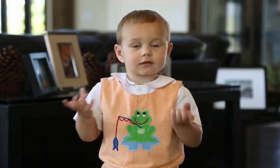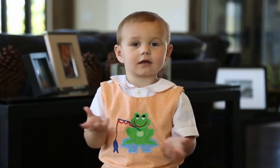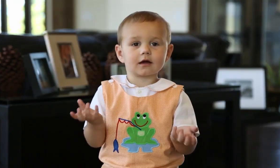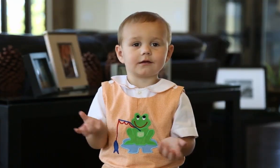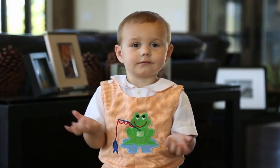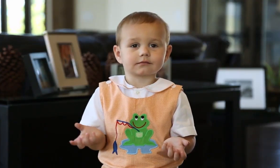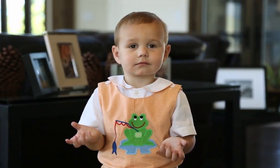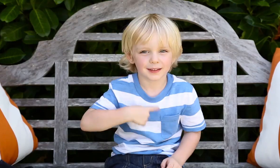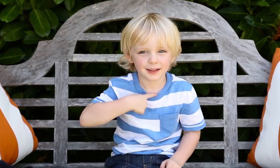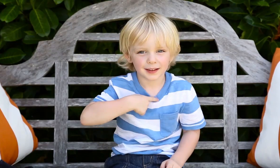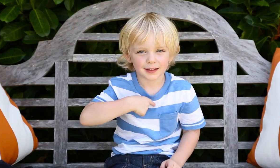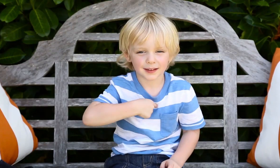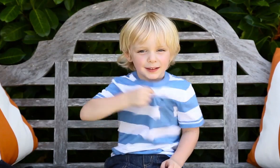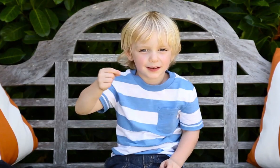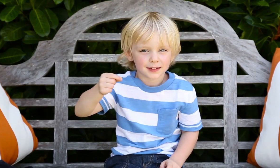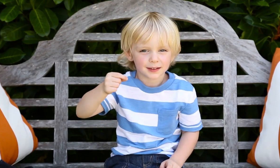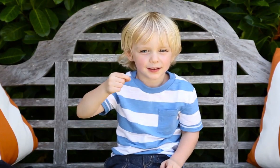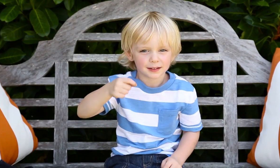I want. I like.